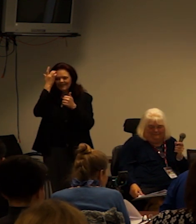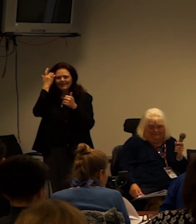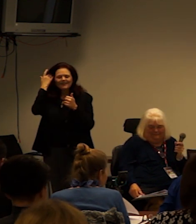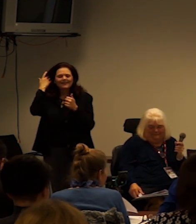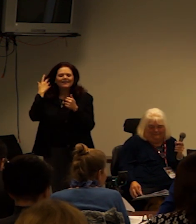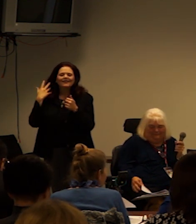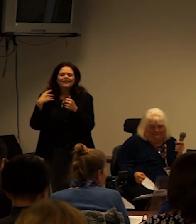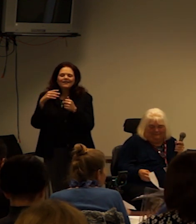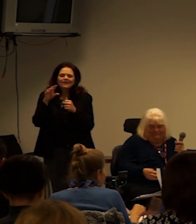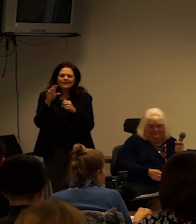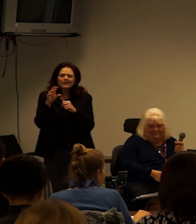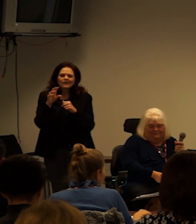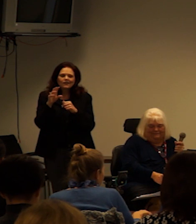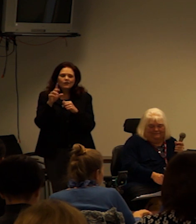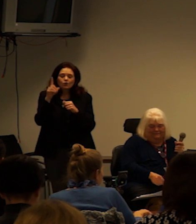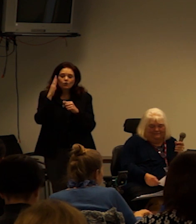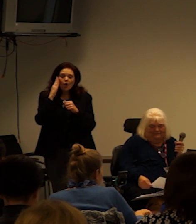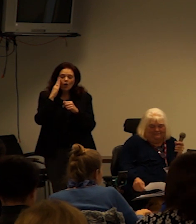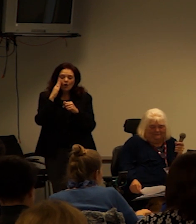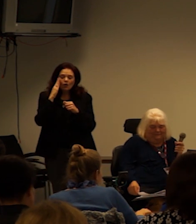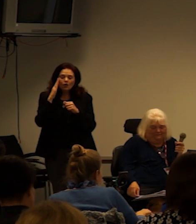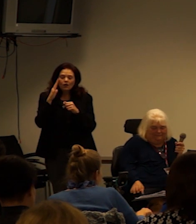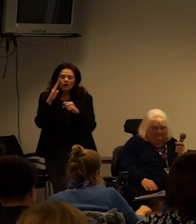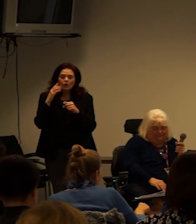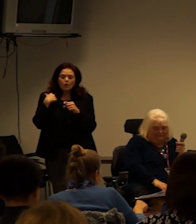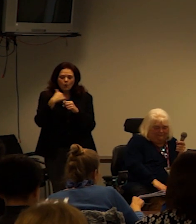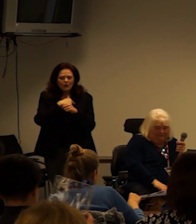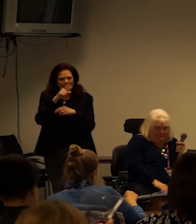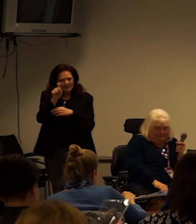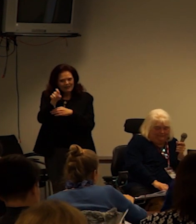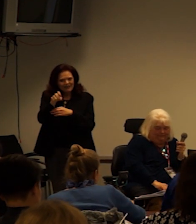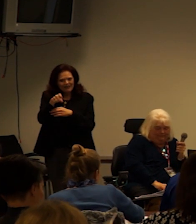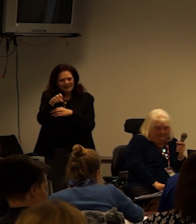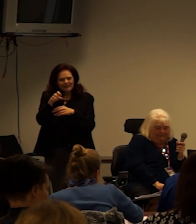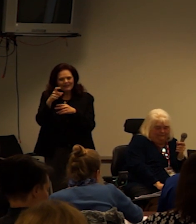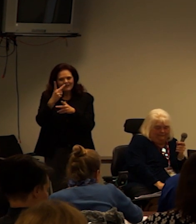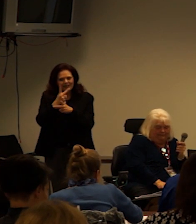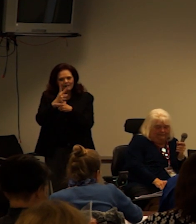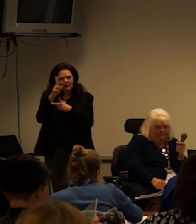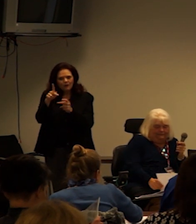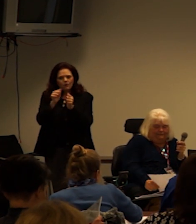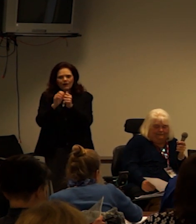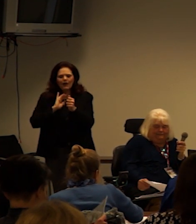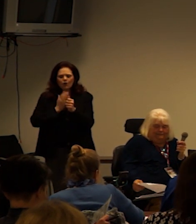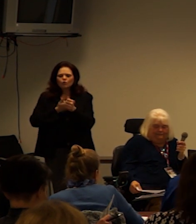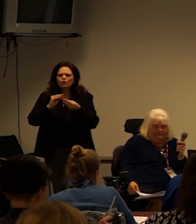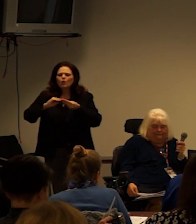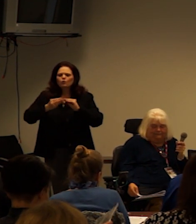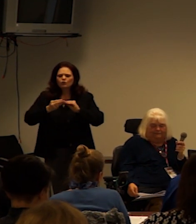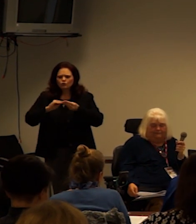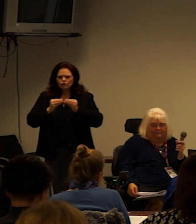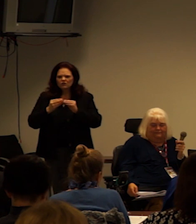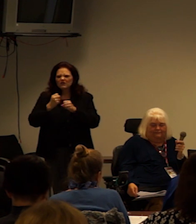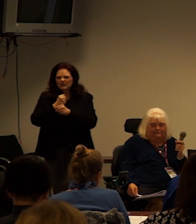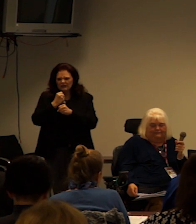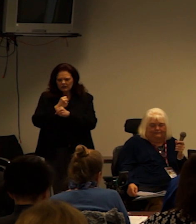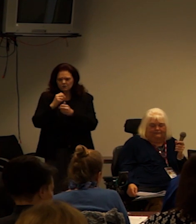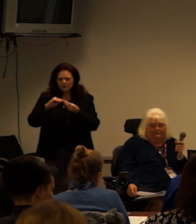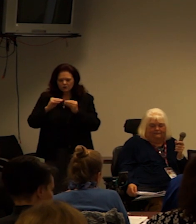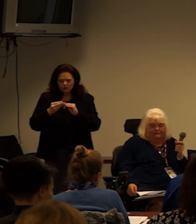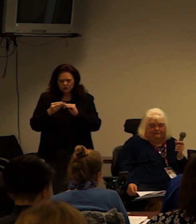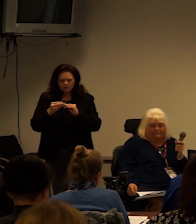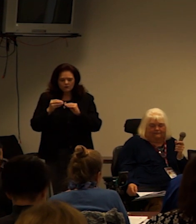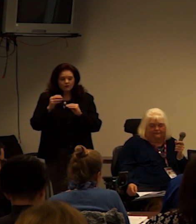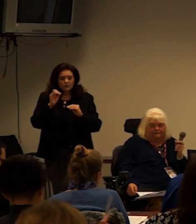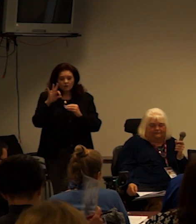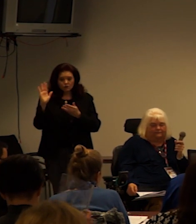So, and y'all know this, so we need to kind of keep up with our numbers, obviously. So, if